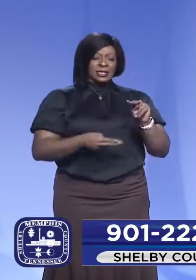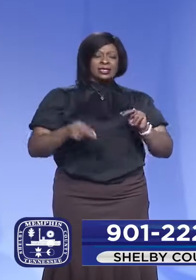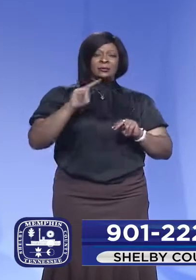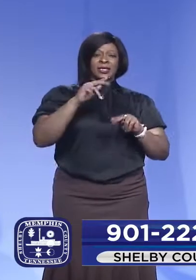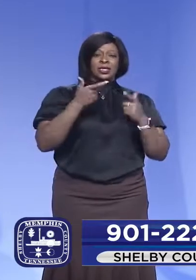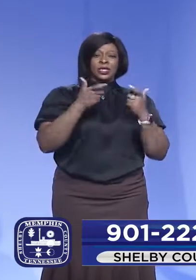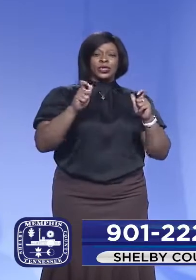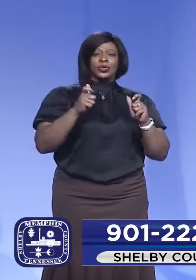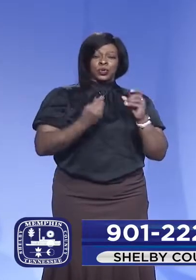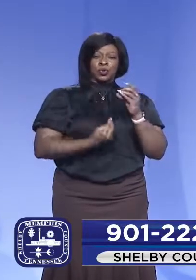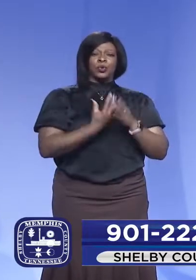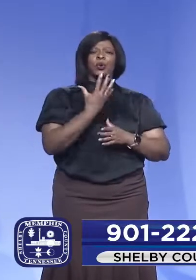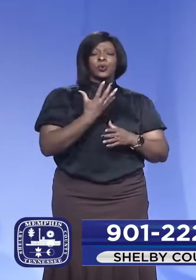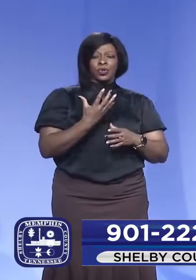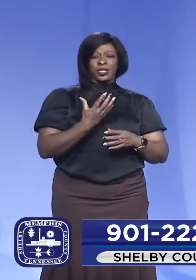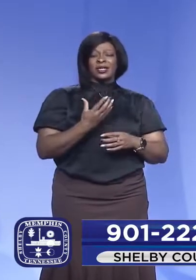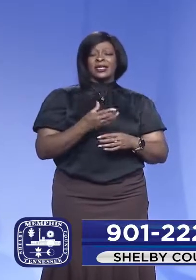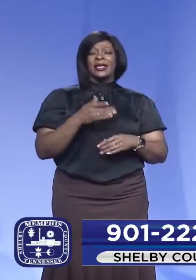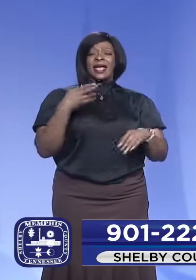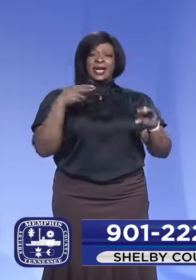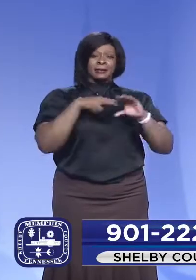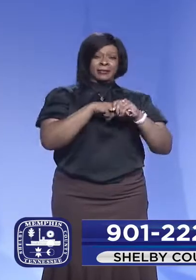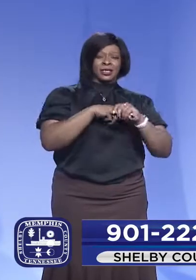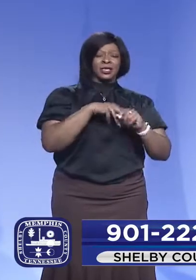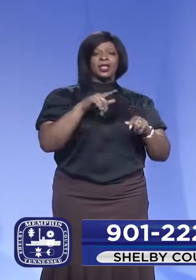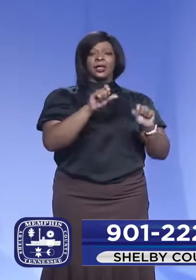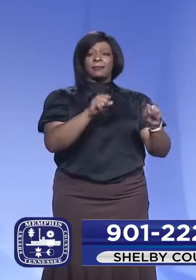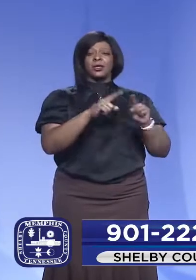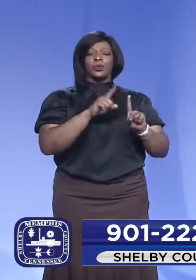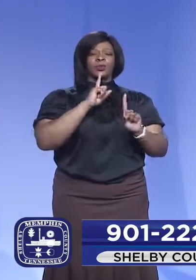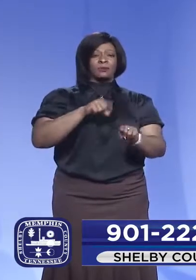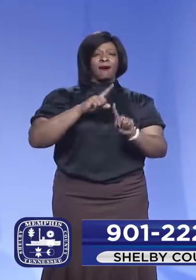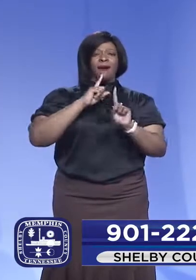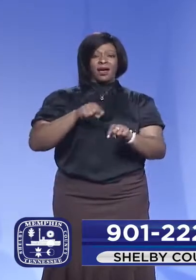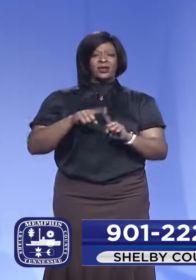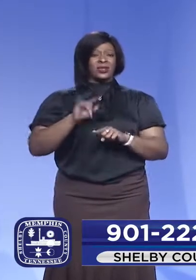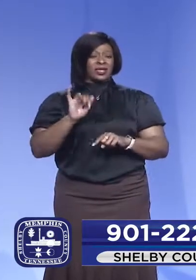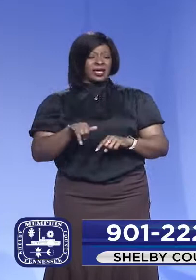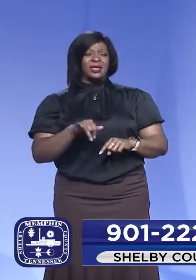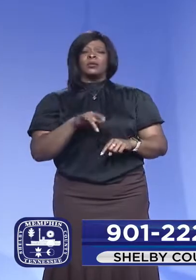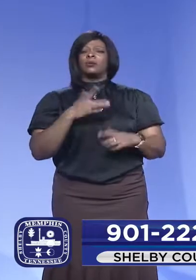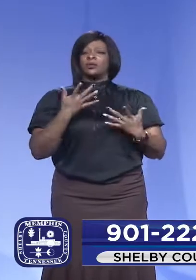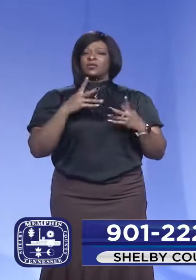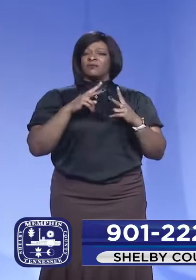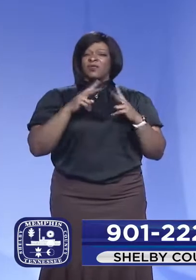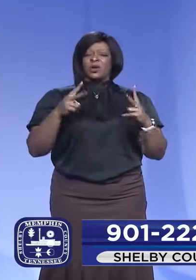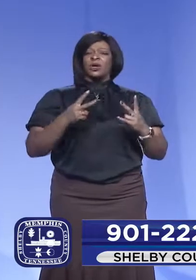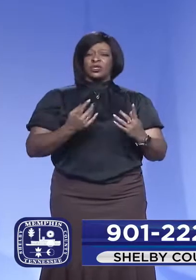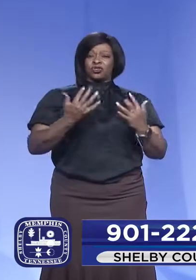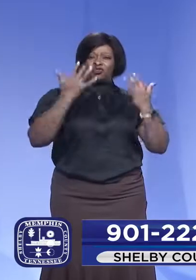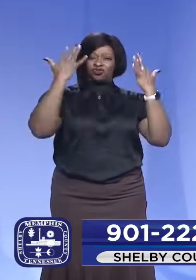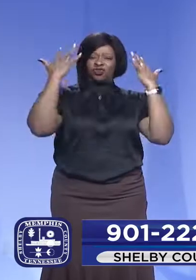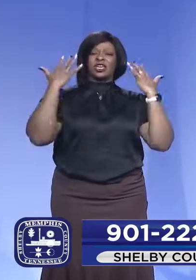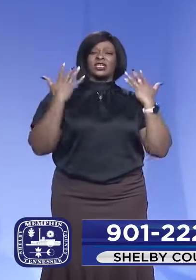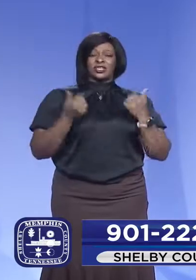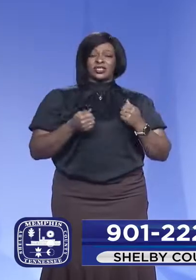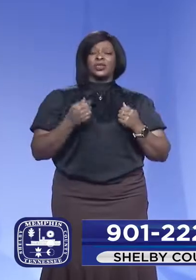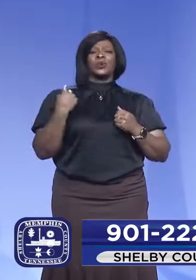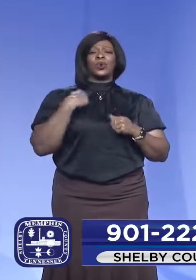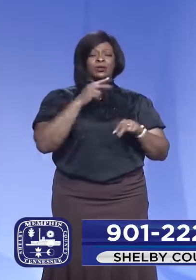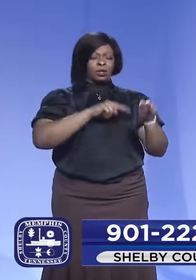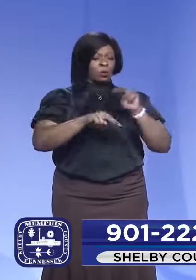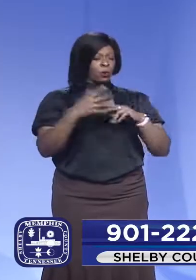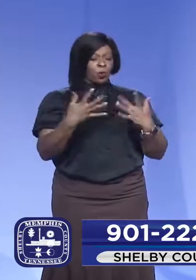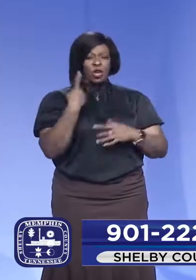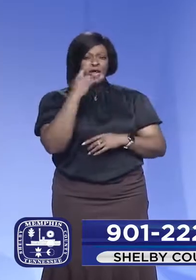growth in admissions, and their ability to respond to that was being really stretched. But we also had to look at what does